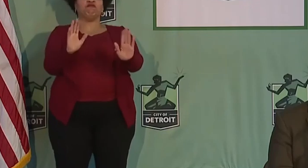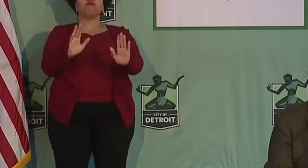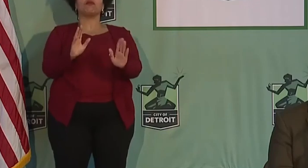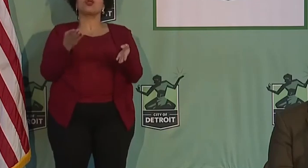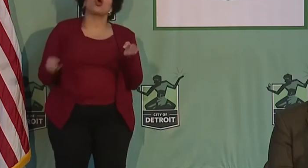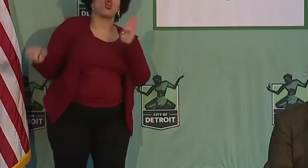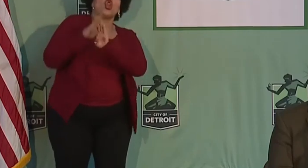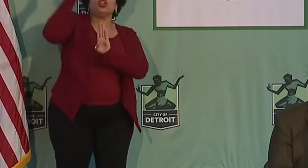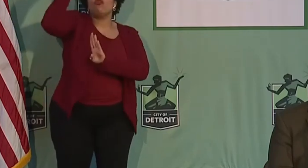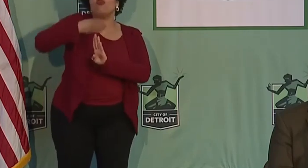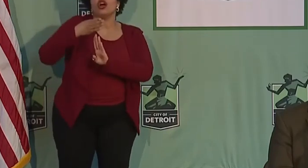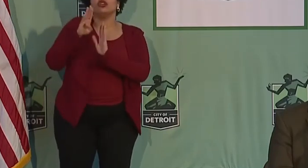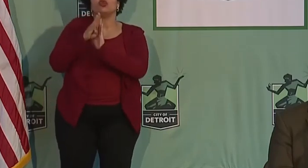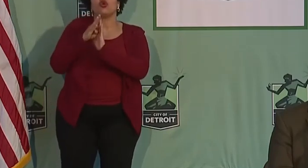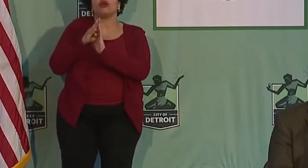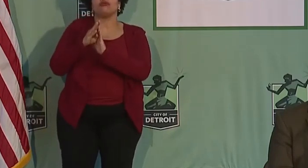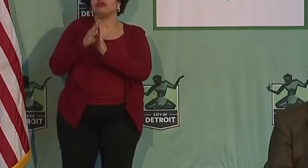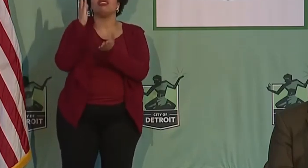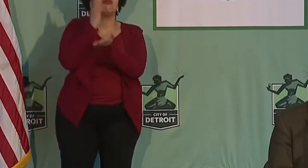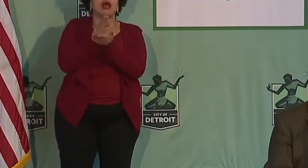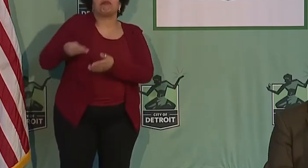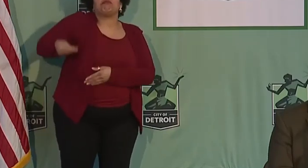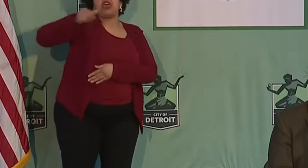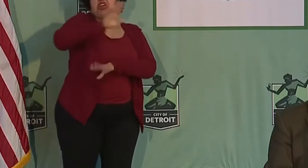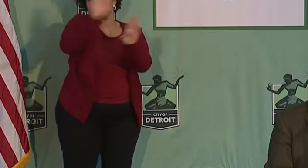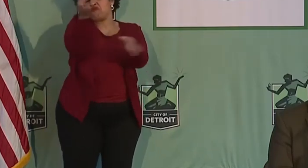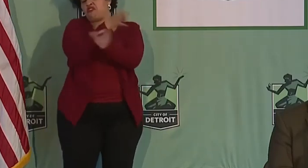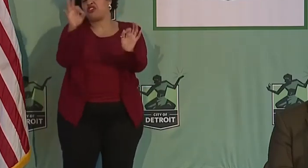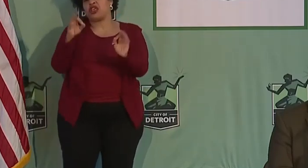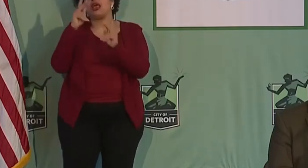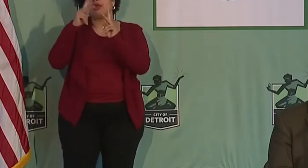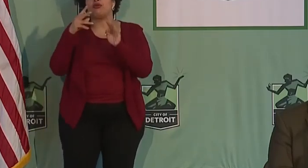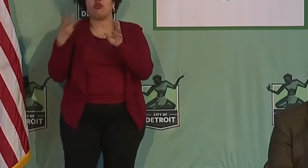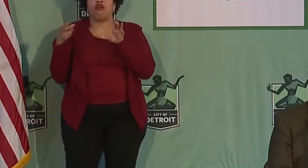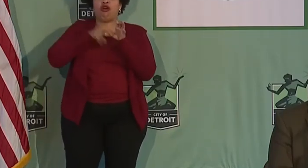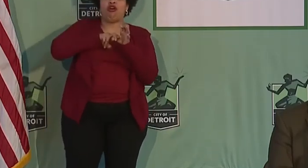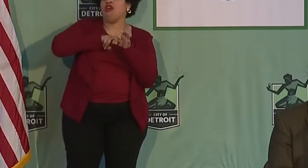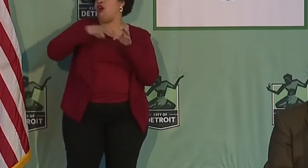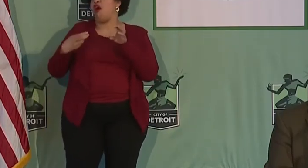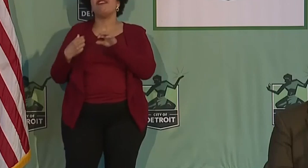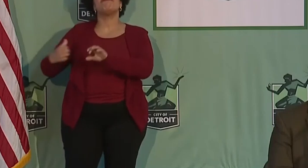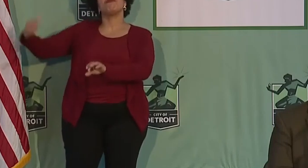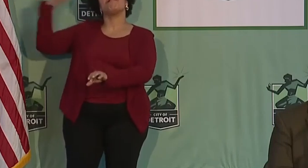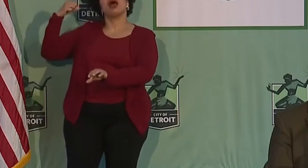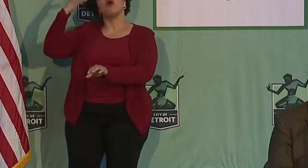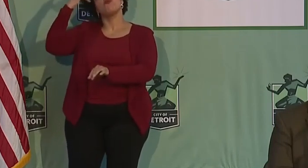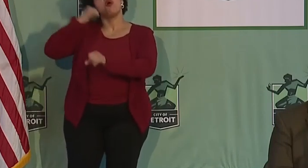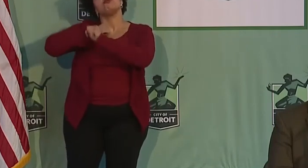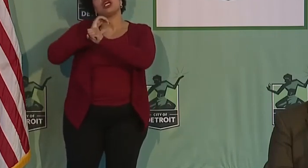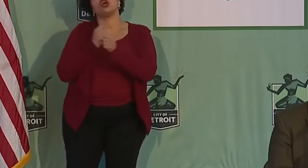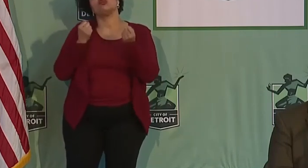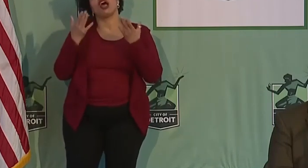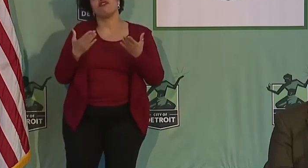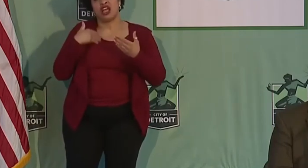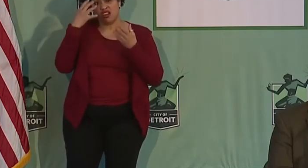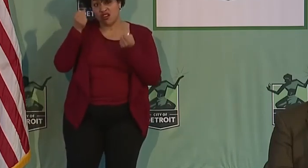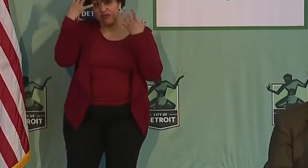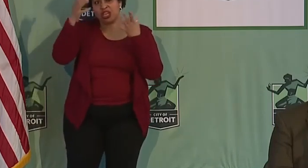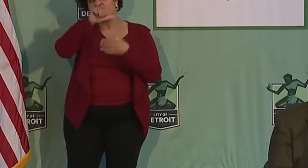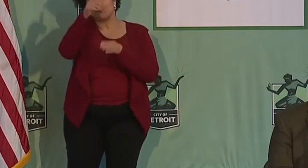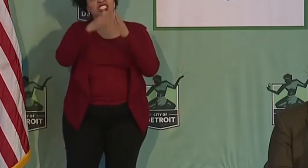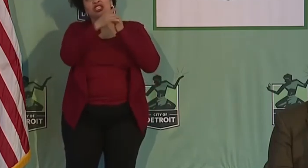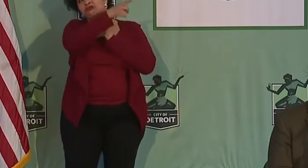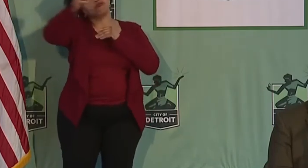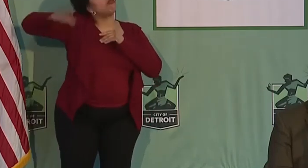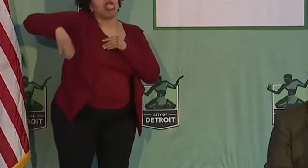that we stop collecting fares and that people board and deboard in the back to protect our drivers. I know a number of other cities have not